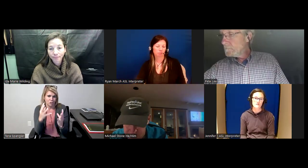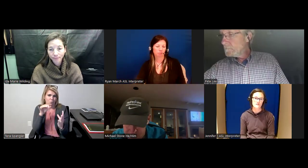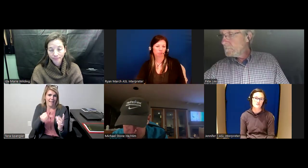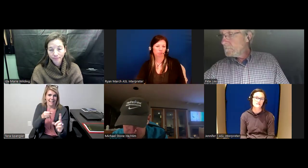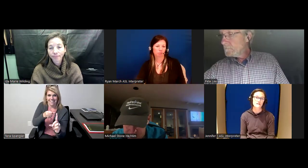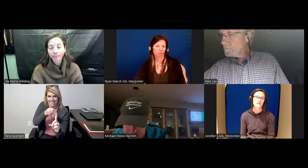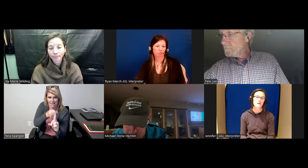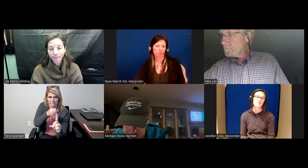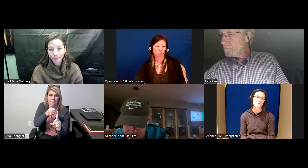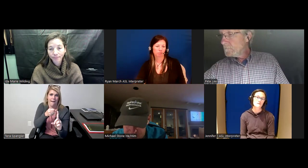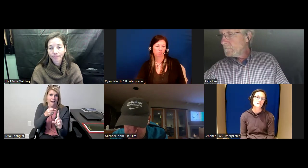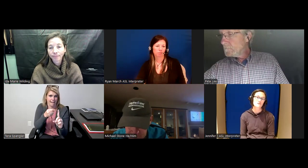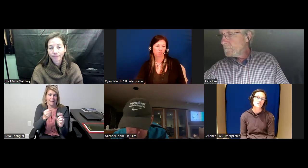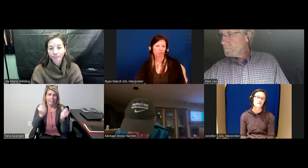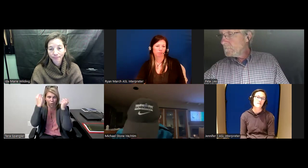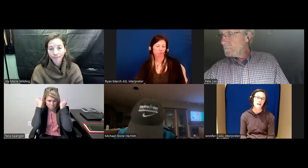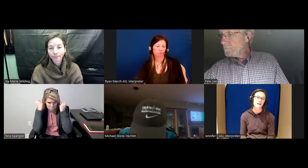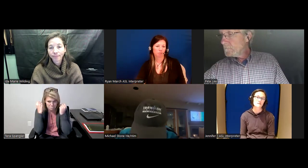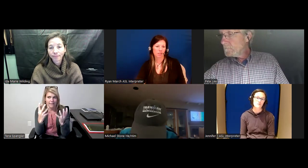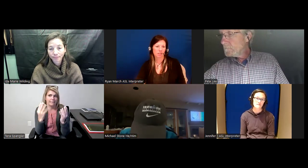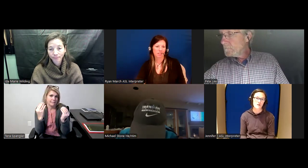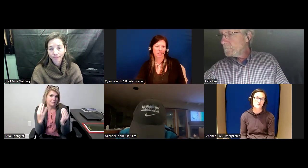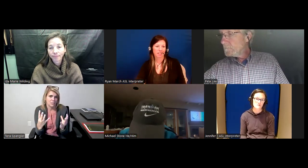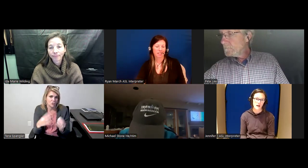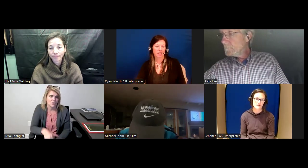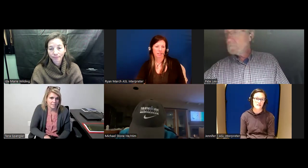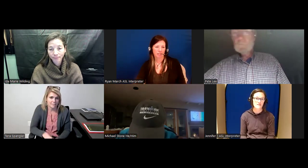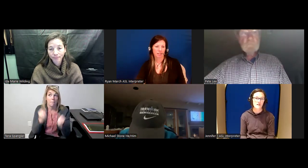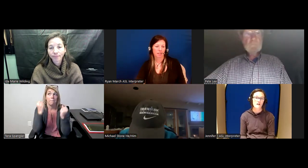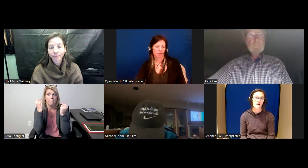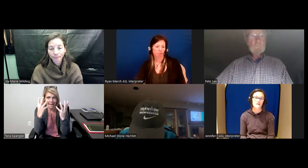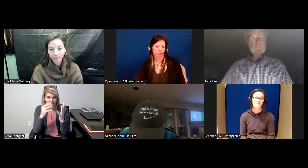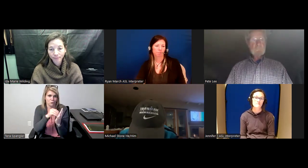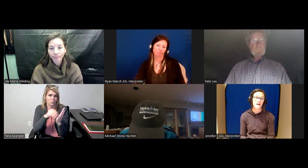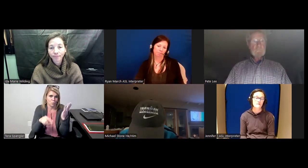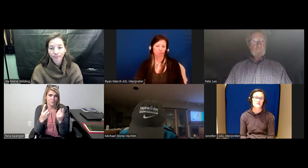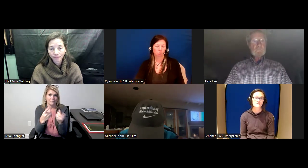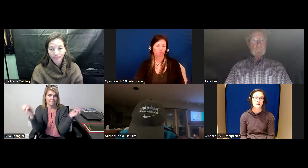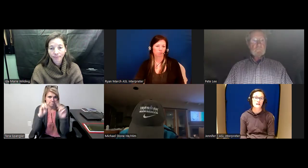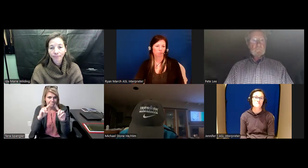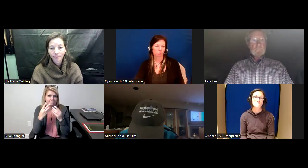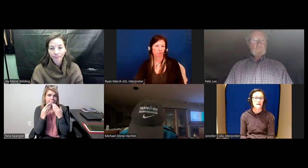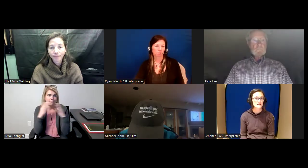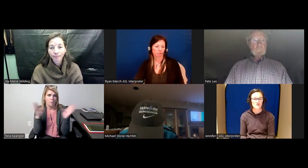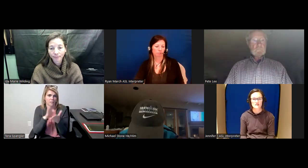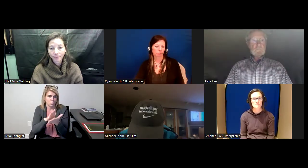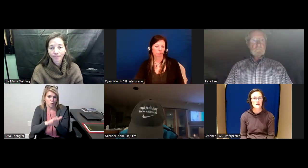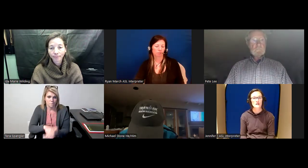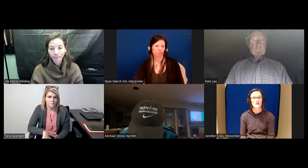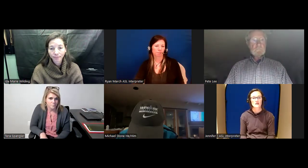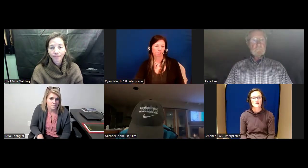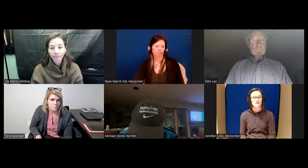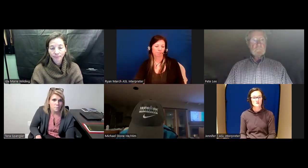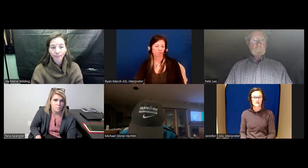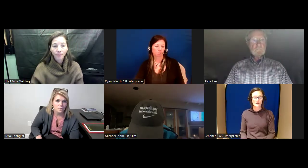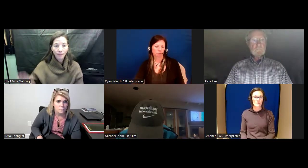ASL proficiency for these teachers, and that has a profound impact. And yeah, I mean, there's many, many teachers and